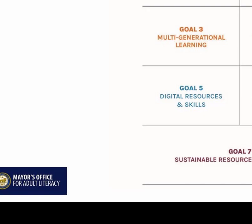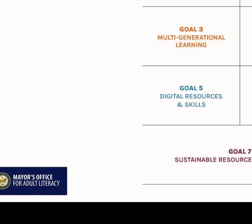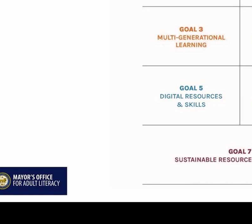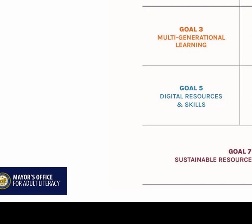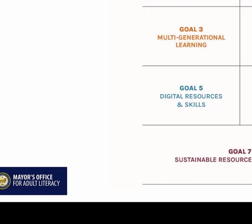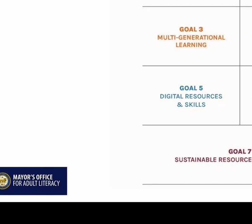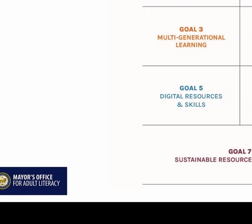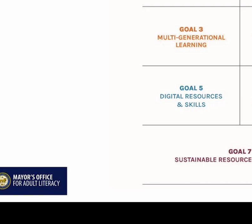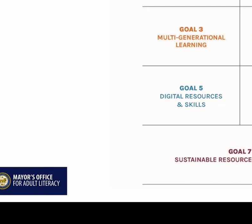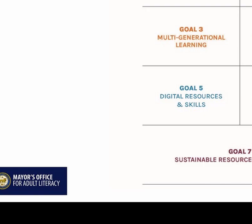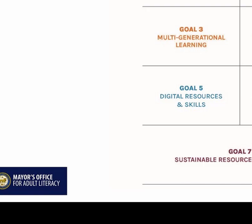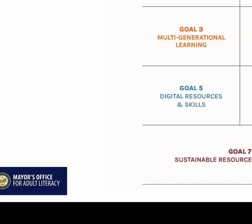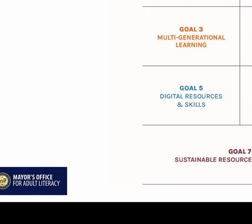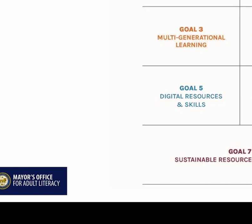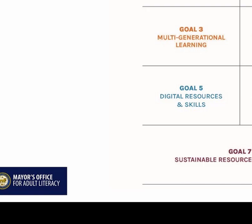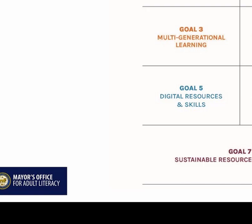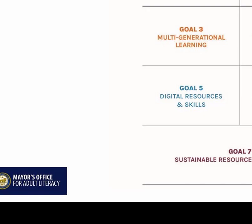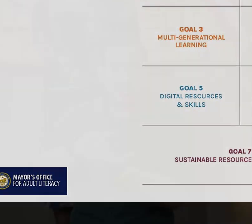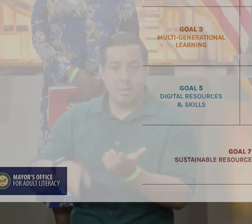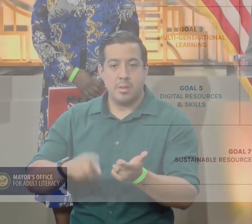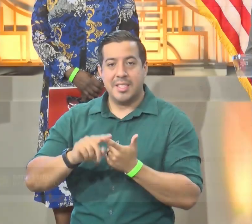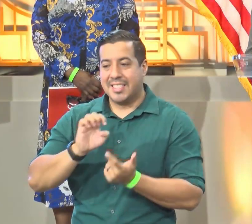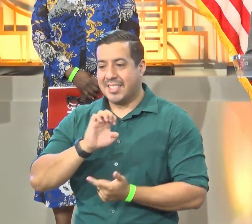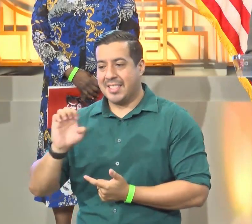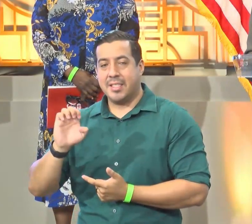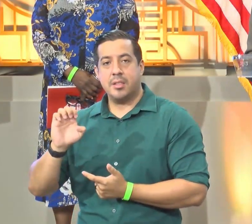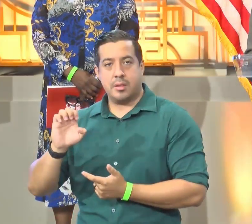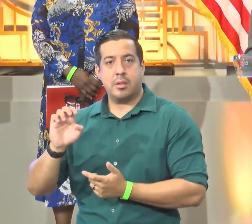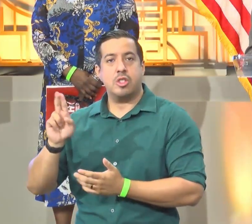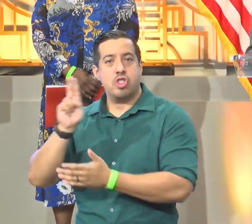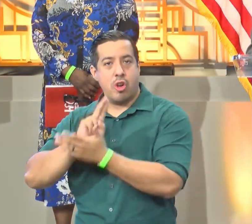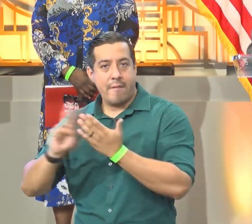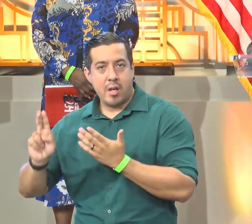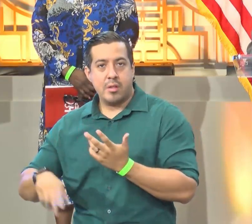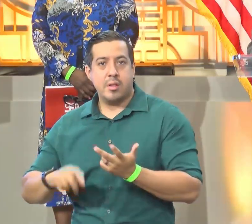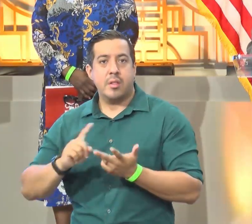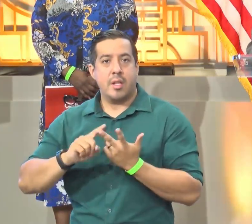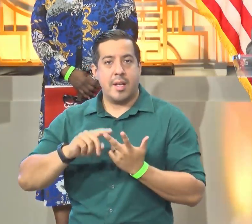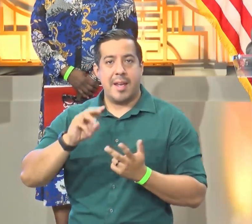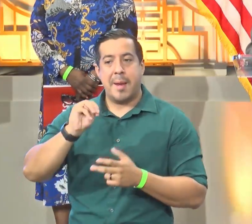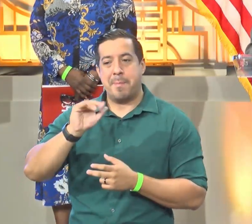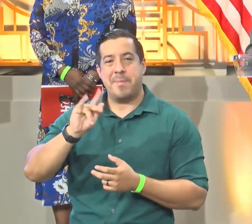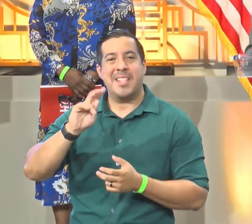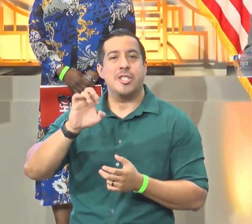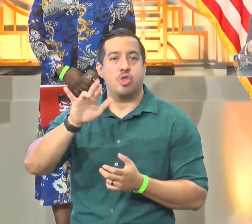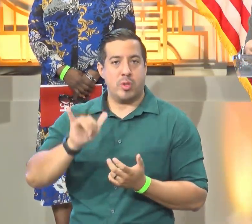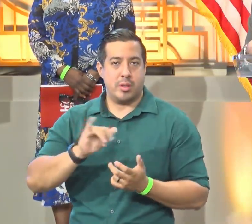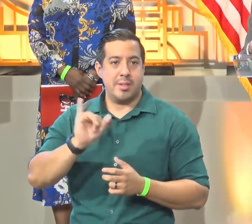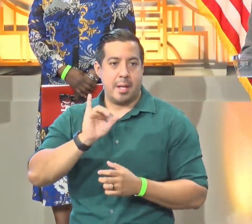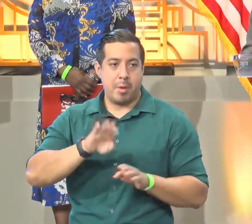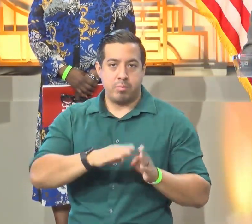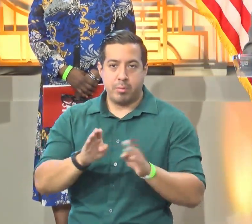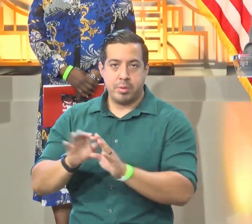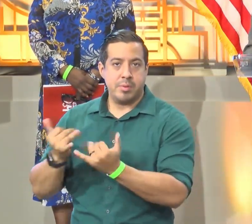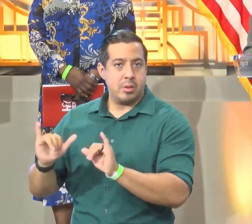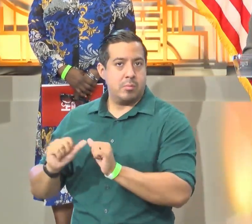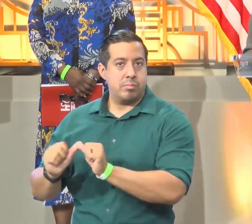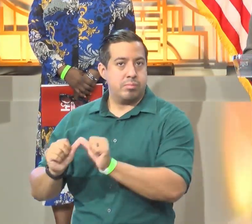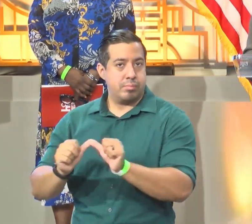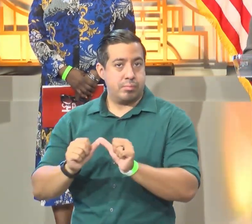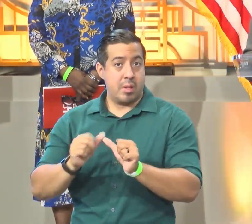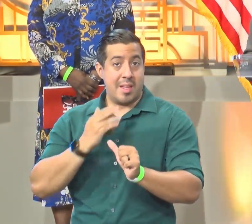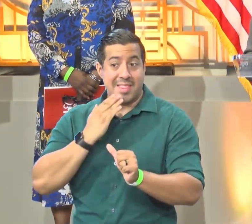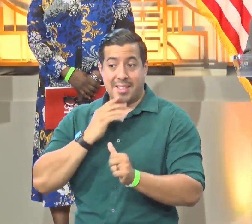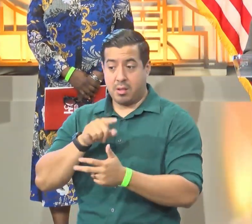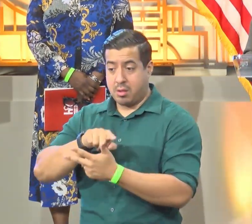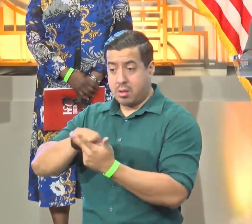Family Centers, East Side University, and Memorial Assistance Ministries. Fortunately, thanks to